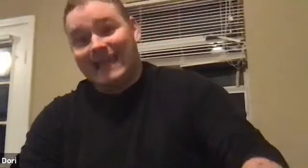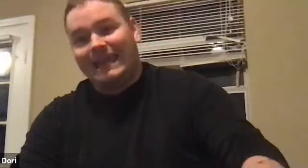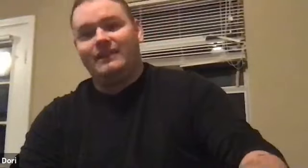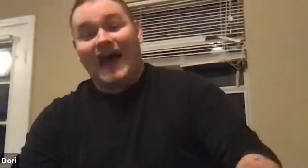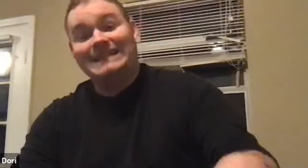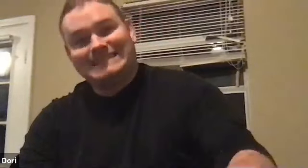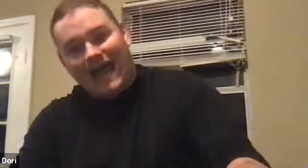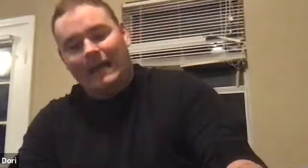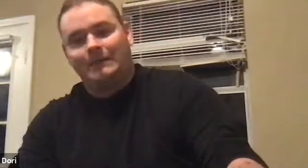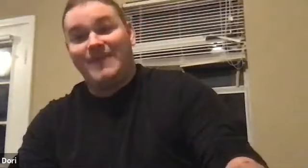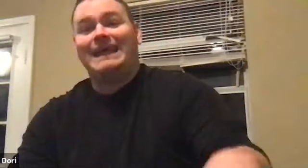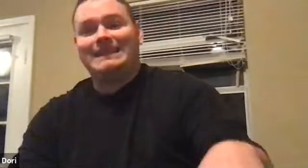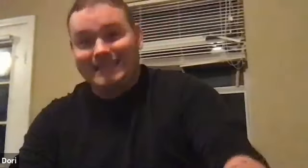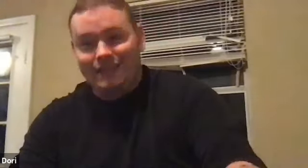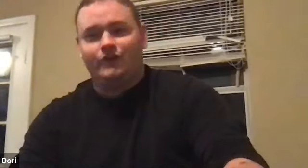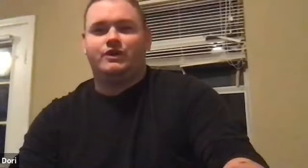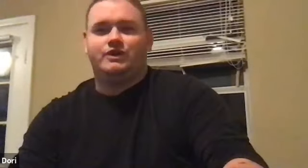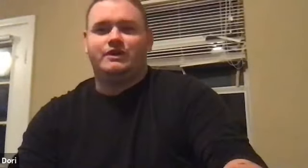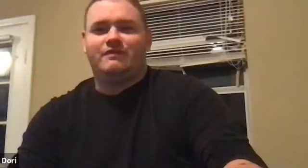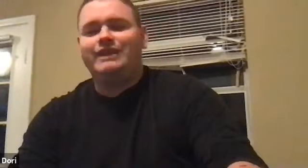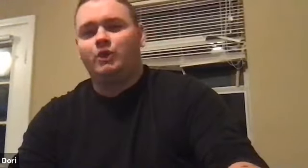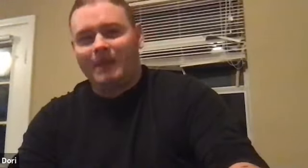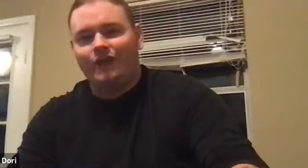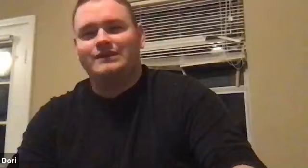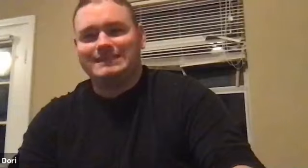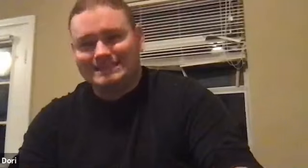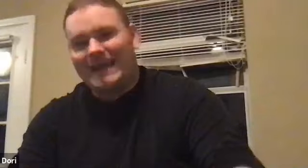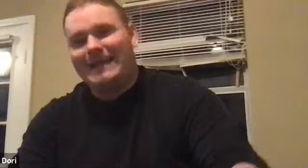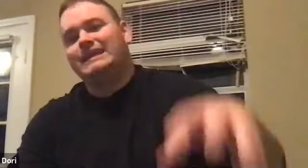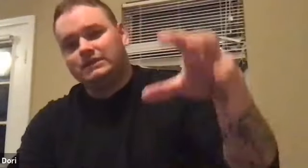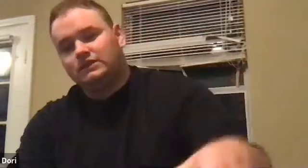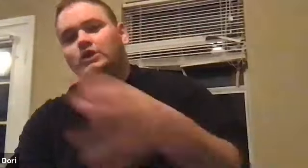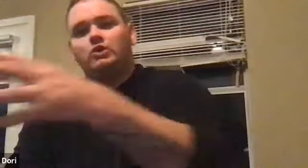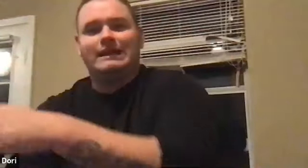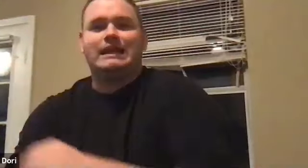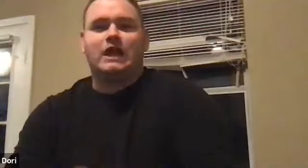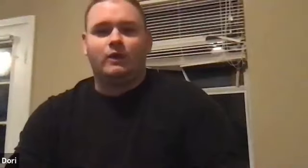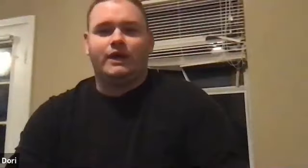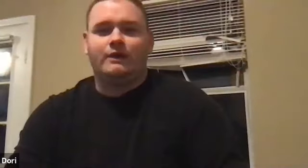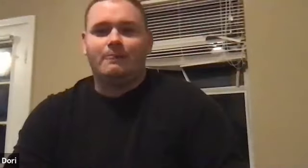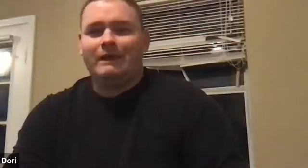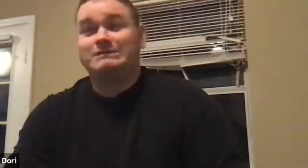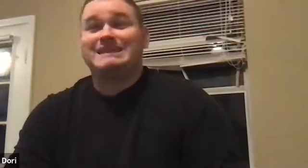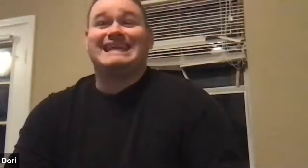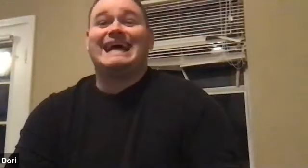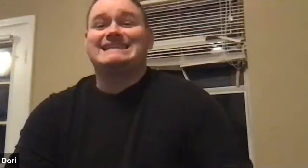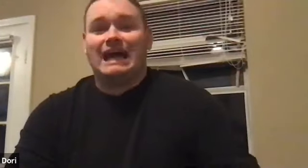day, that time, that year, that your parent decided you needed to go here. It wasn't because they got tired